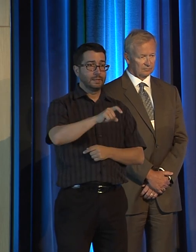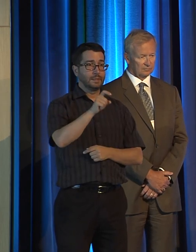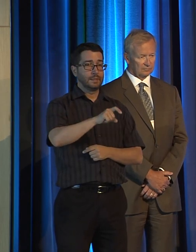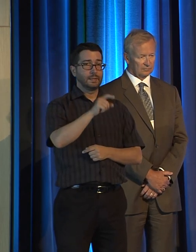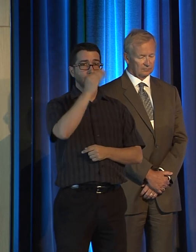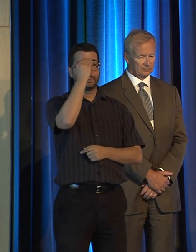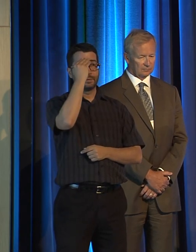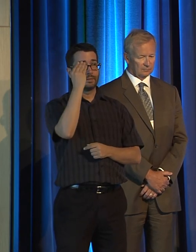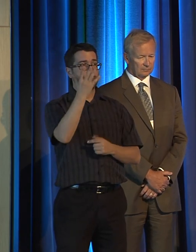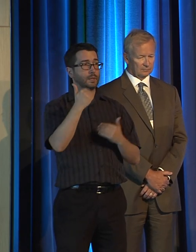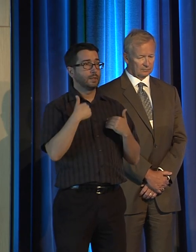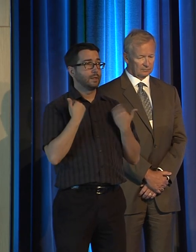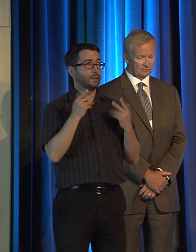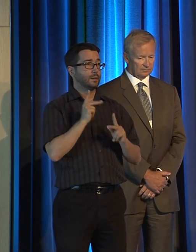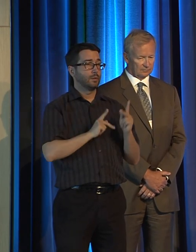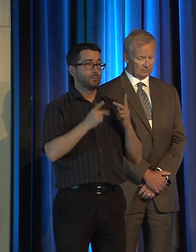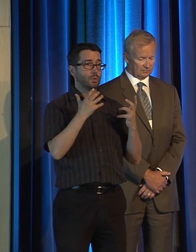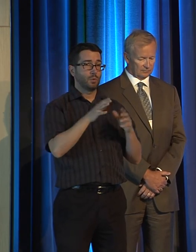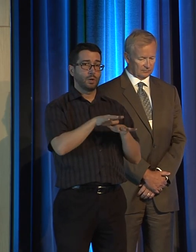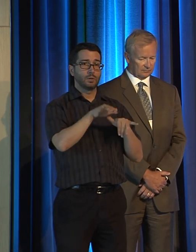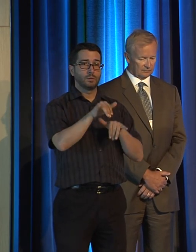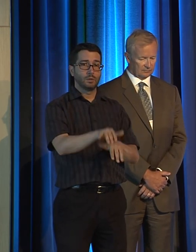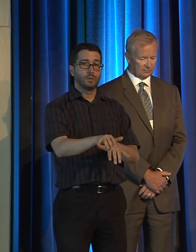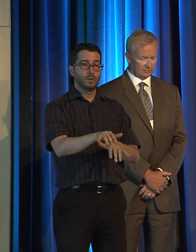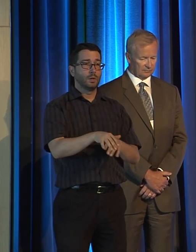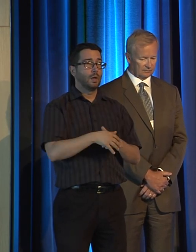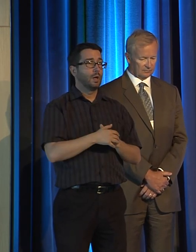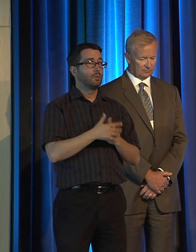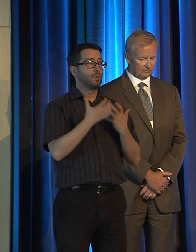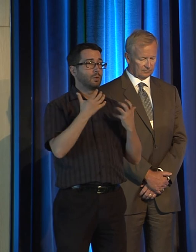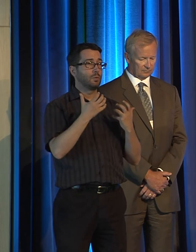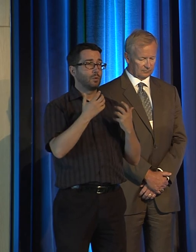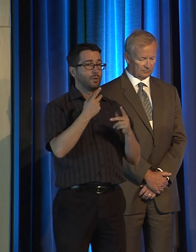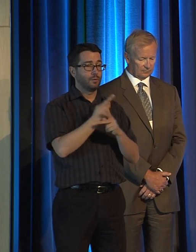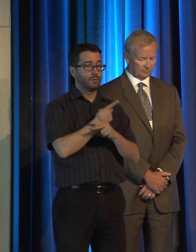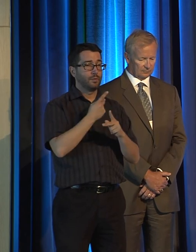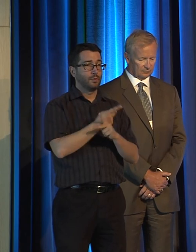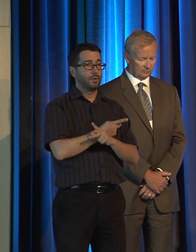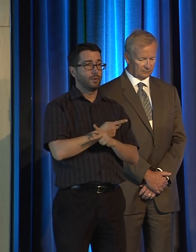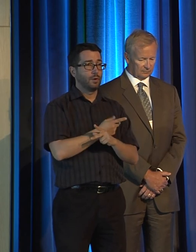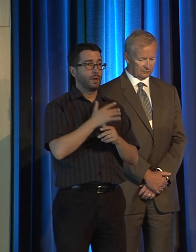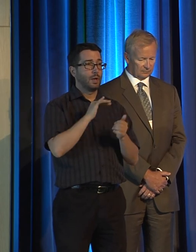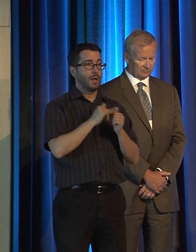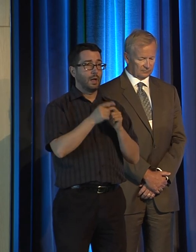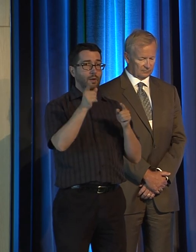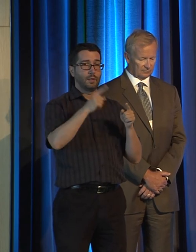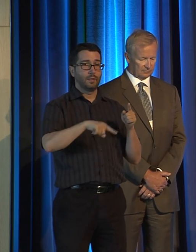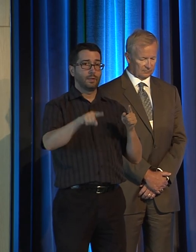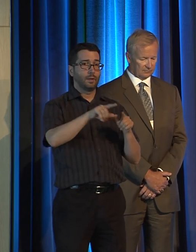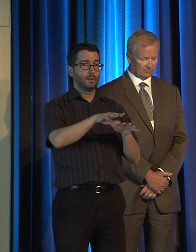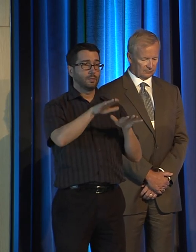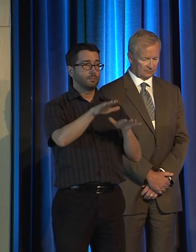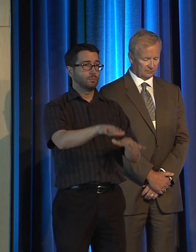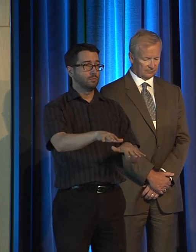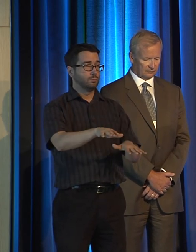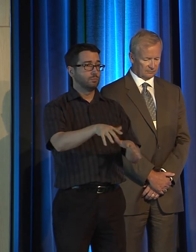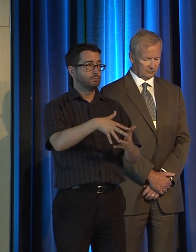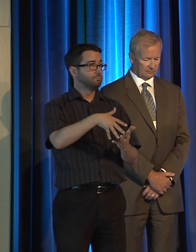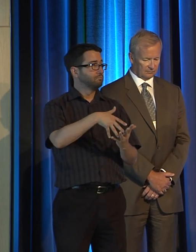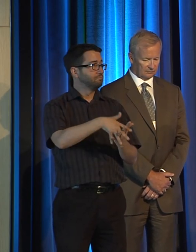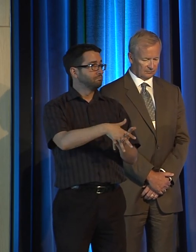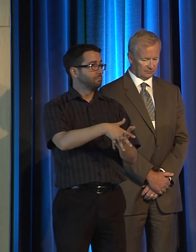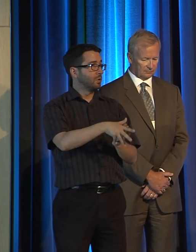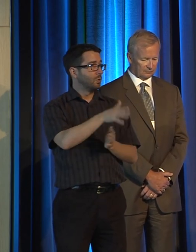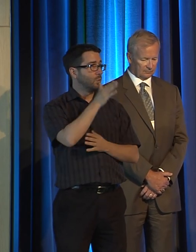young people that we want them to be here, and we want to find ways for them to stay. And so as